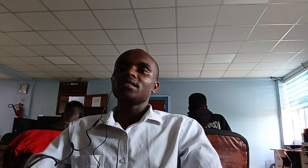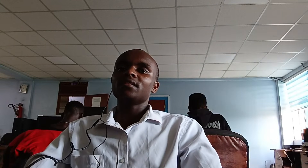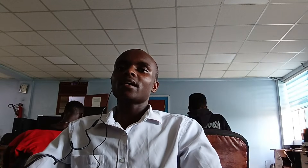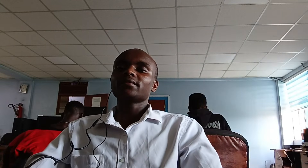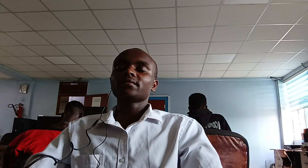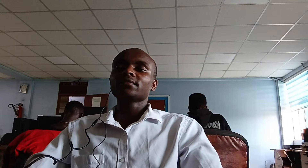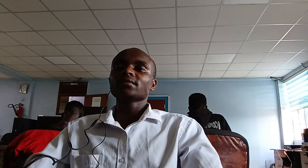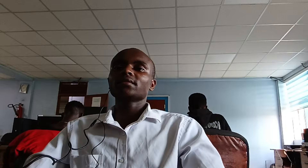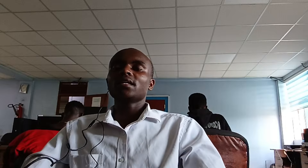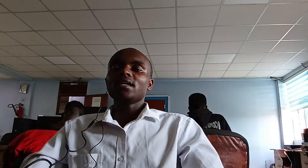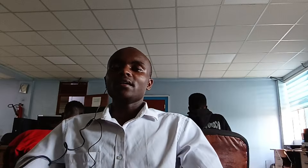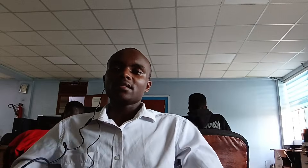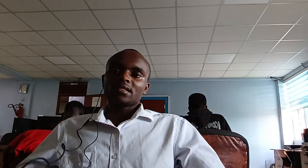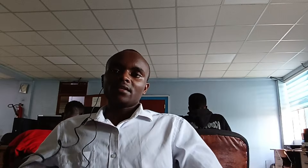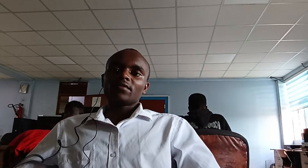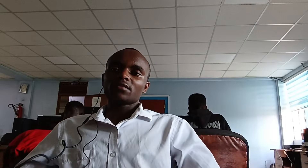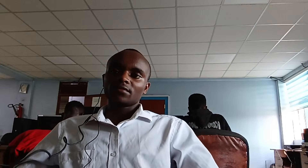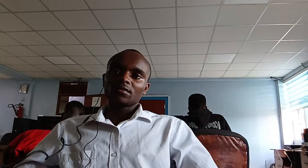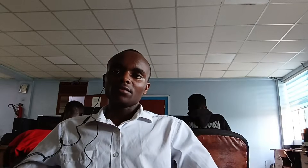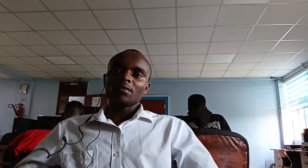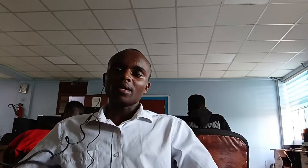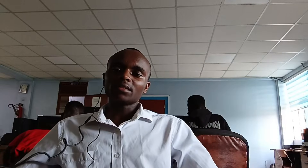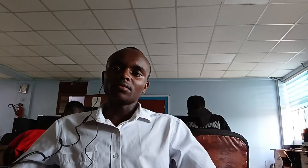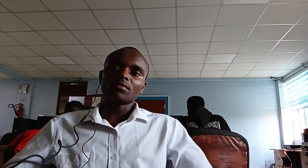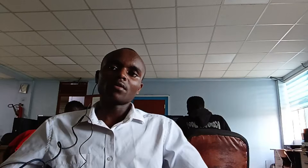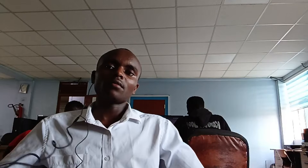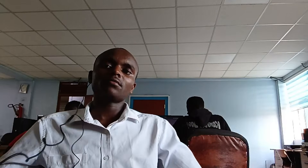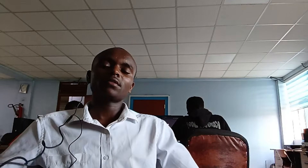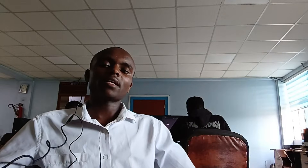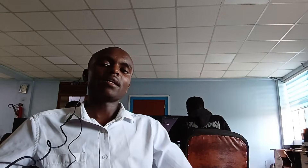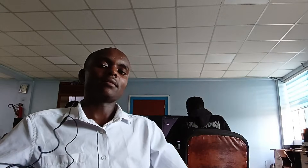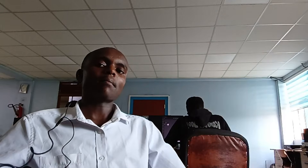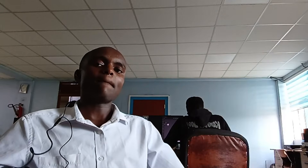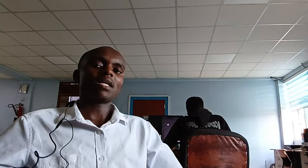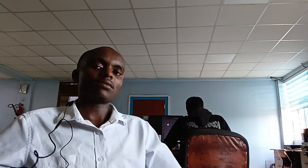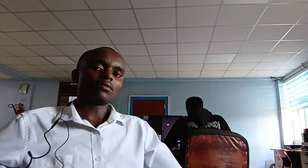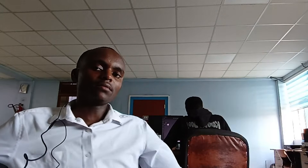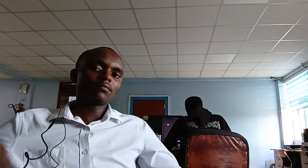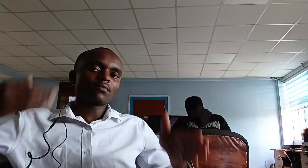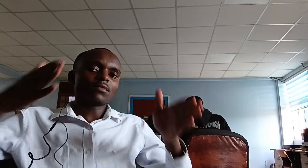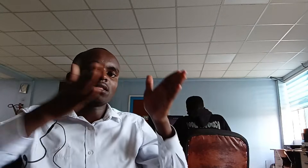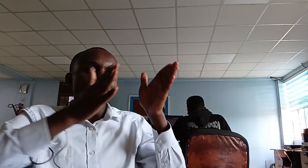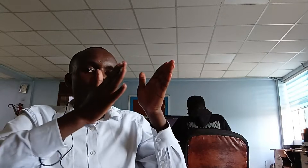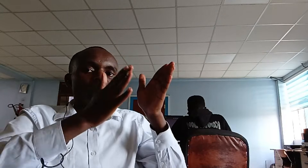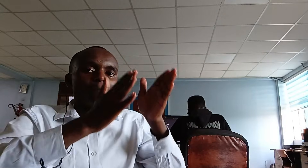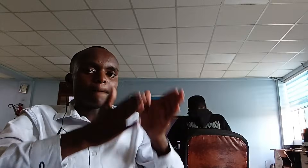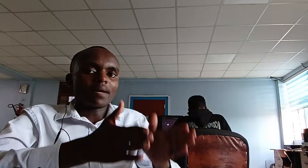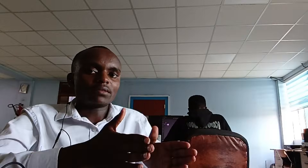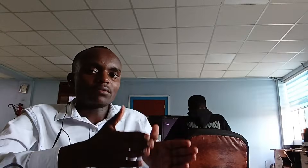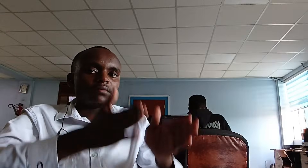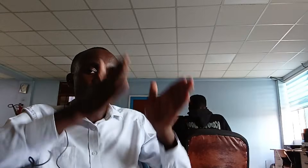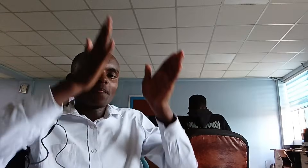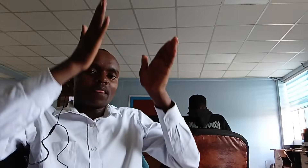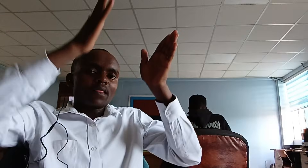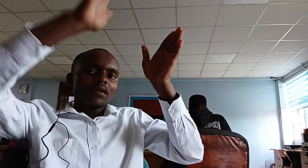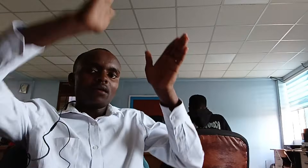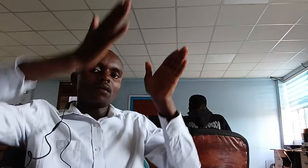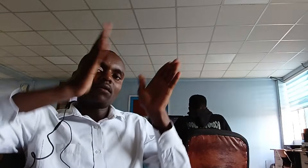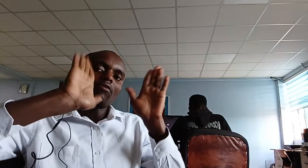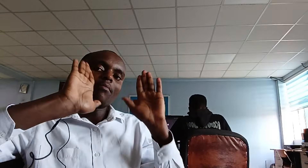visitor. First of all, you must know to sign person, the sign for person. Open